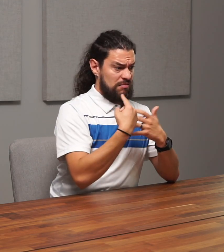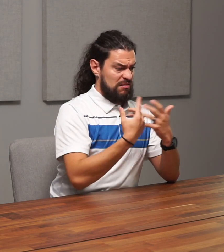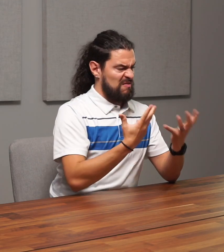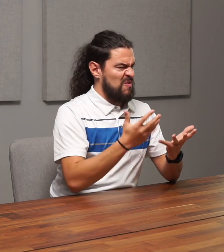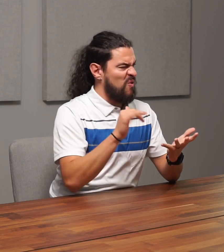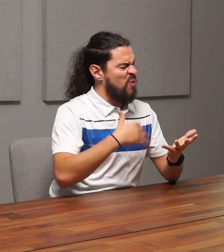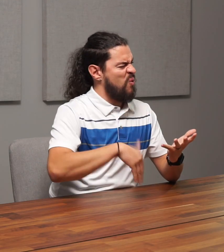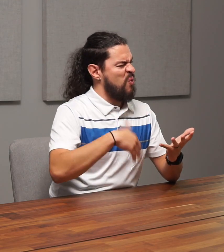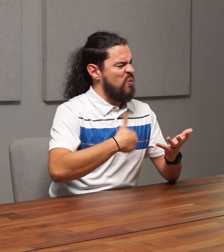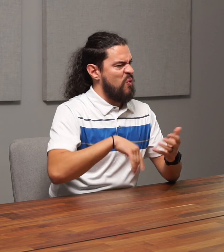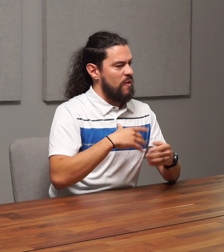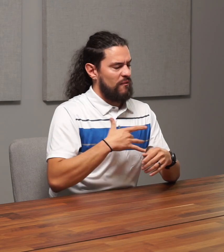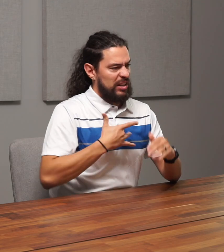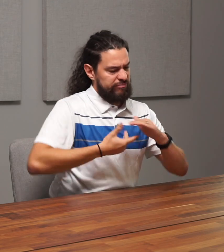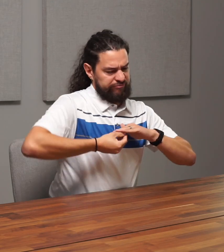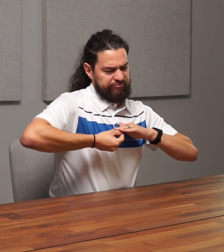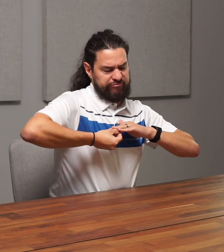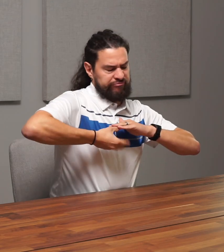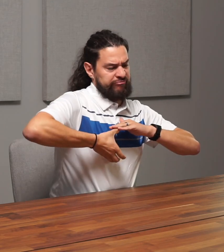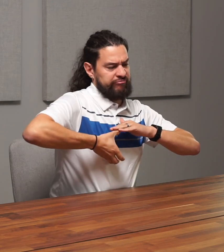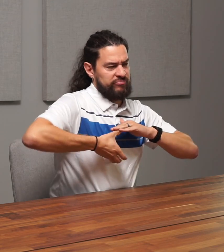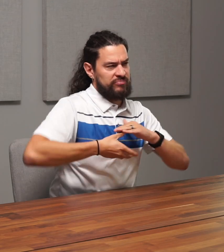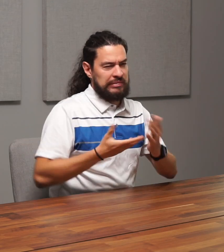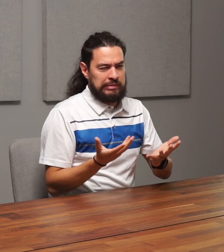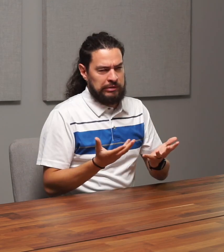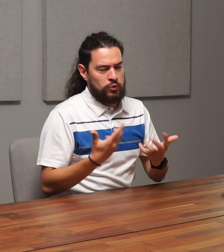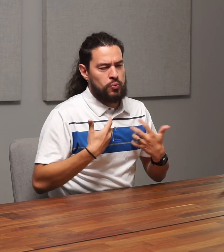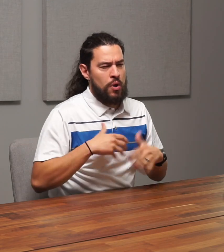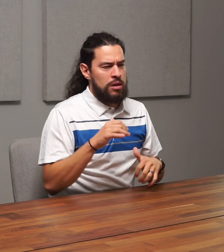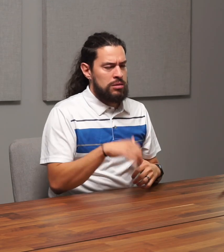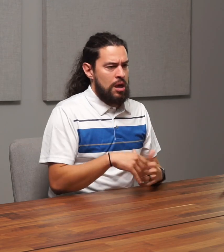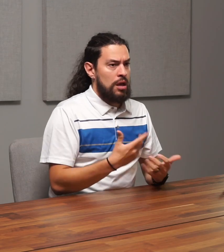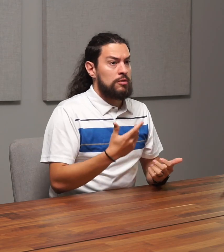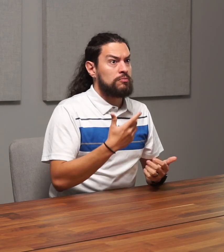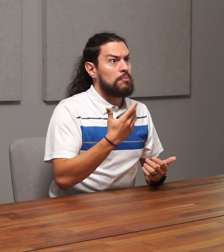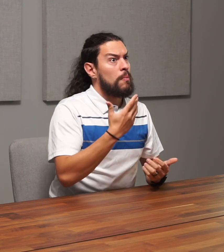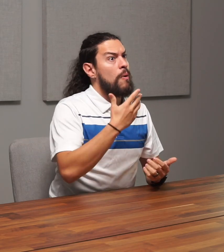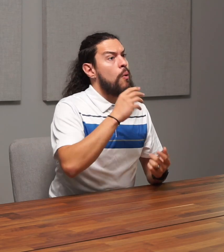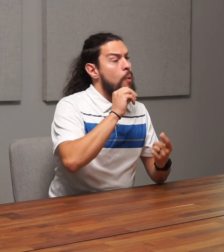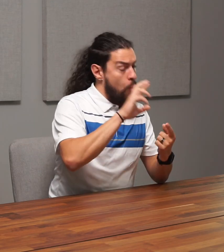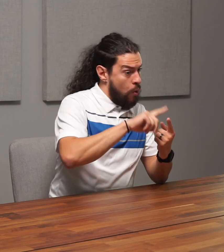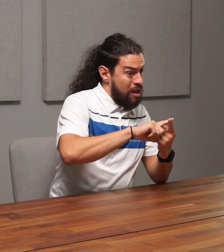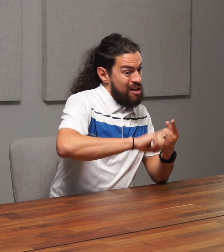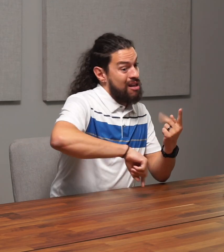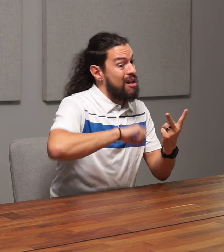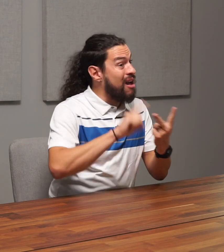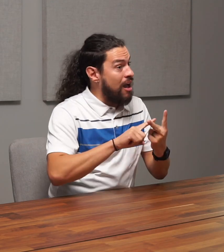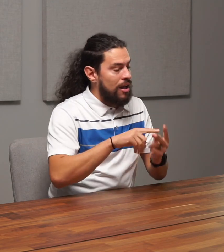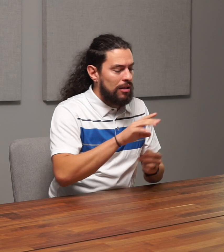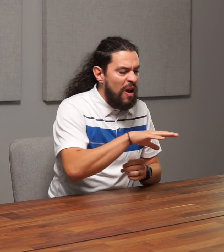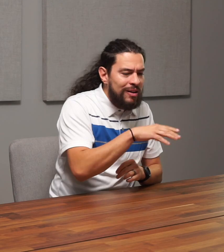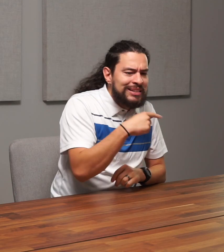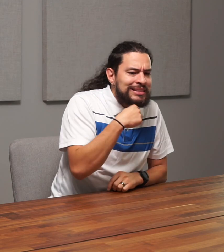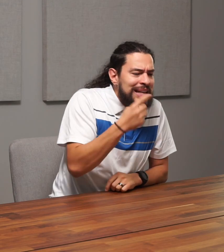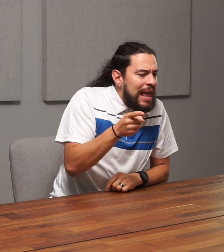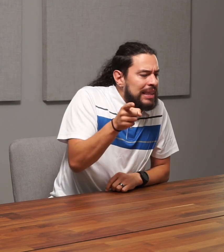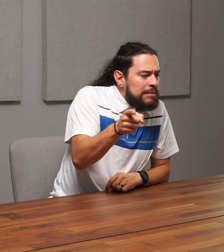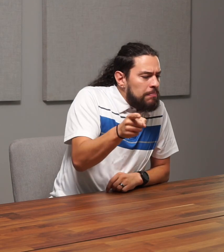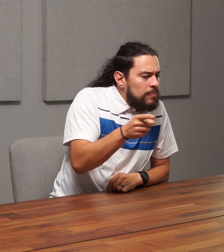not part of this family is it's very demoralizing to feel left out and that has happened to us unfortunately here